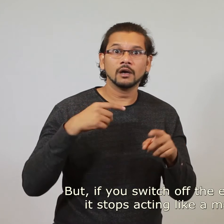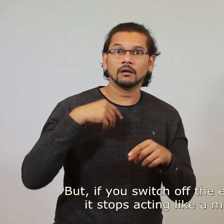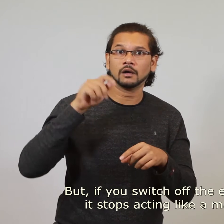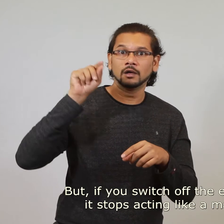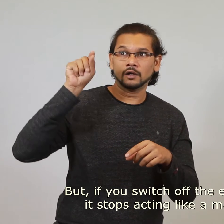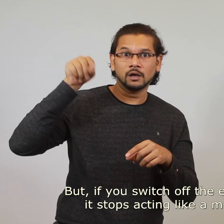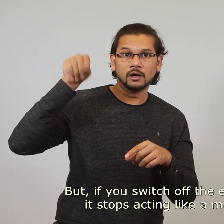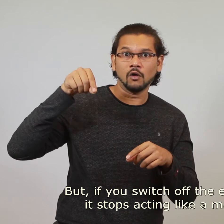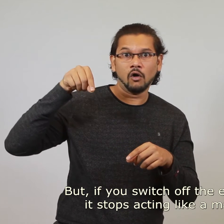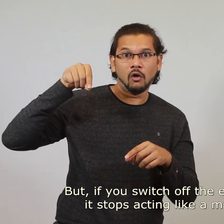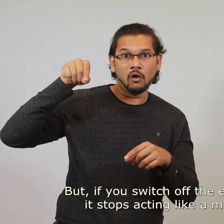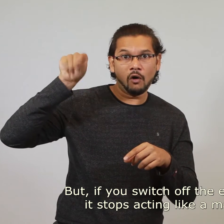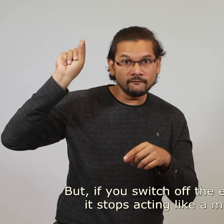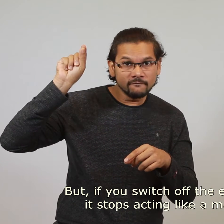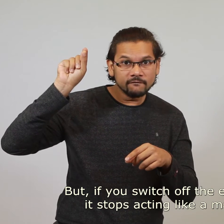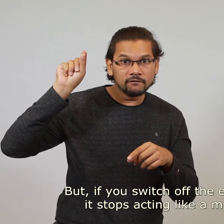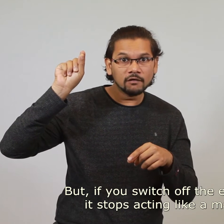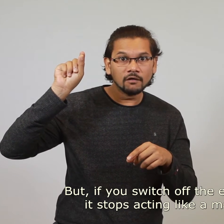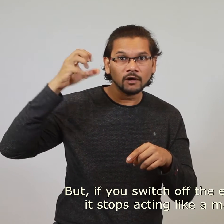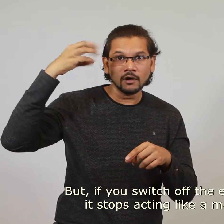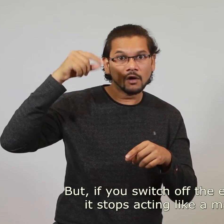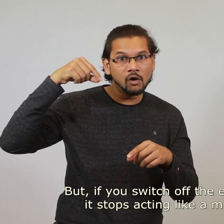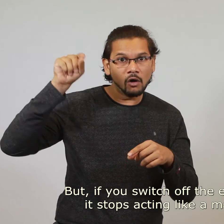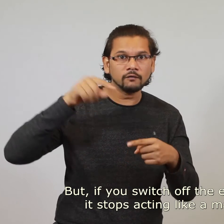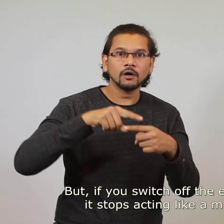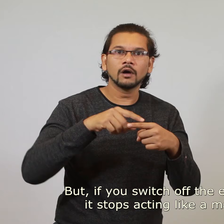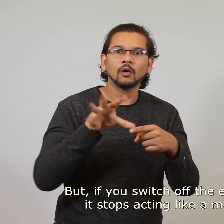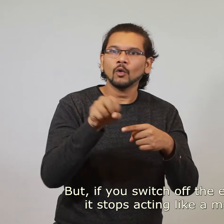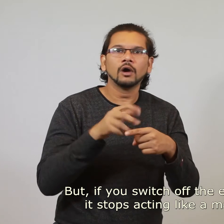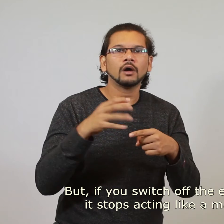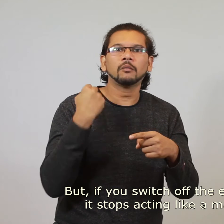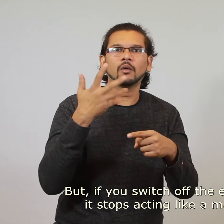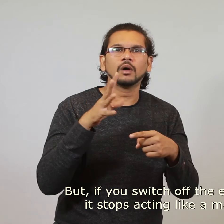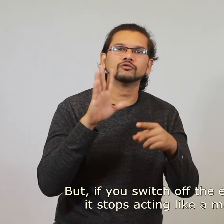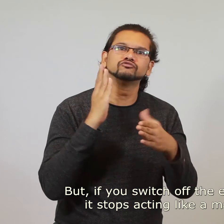But if you switch off the electricity, it stops acting like a magnet.